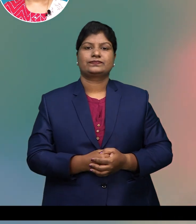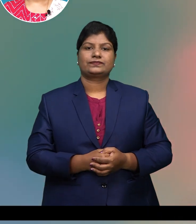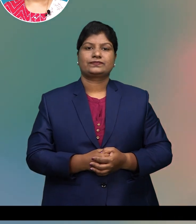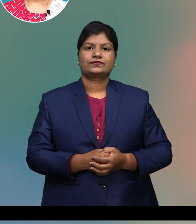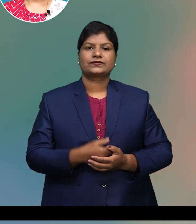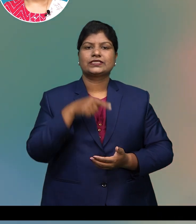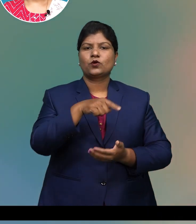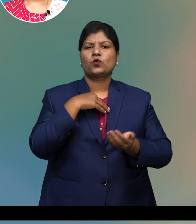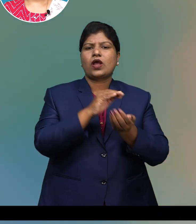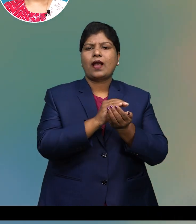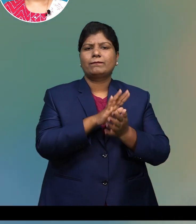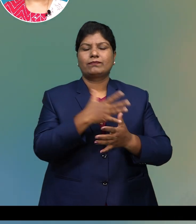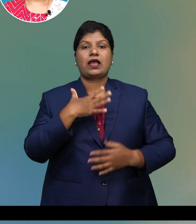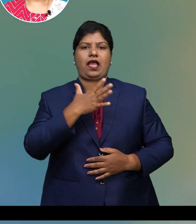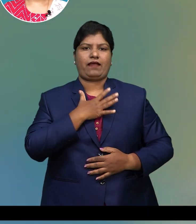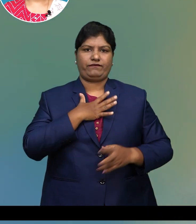to keep alive